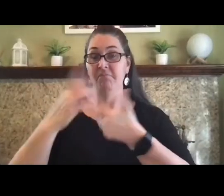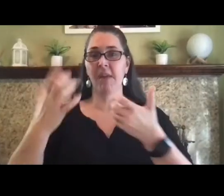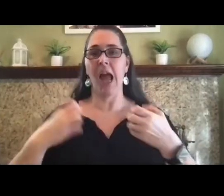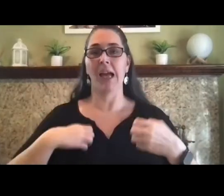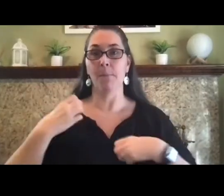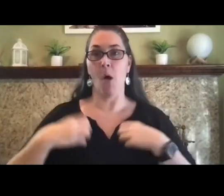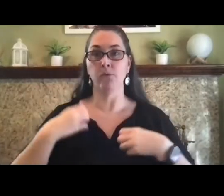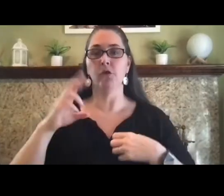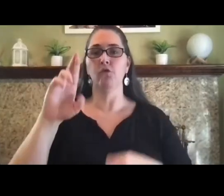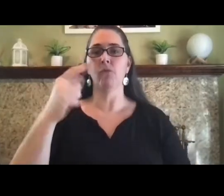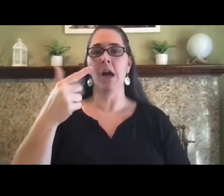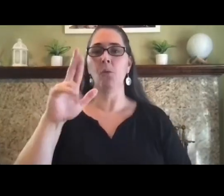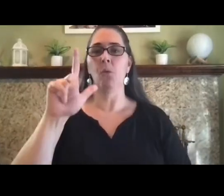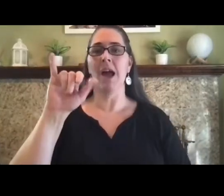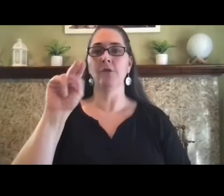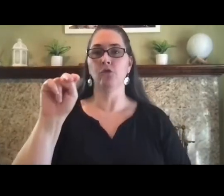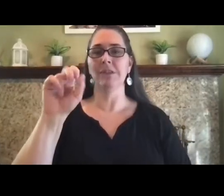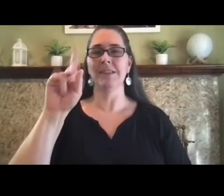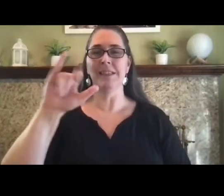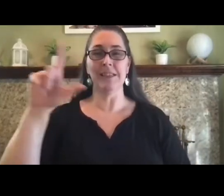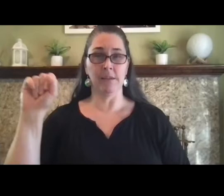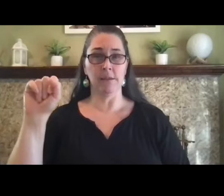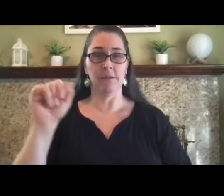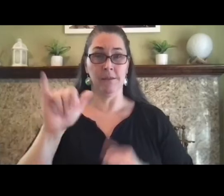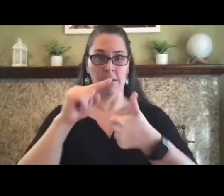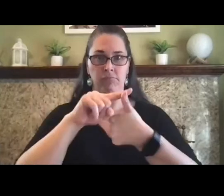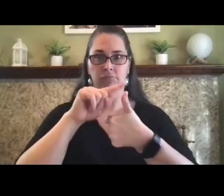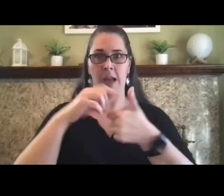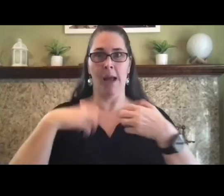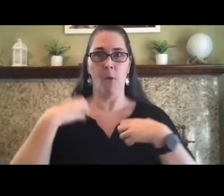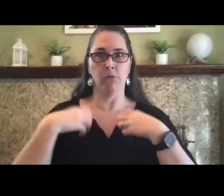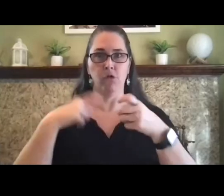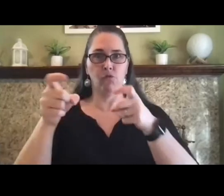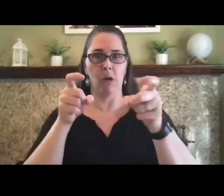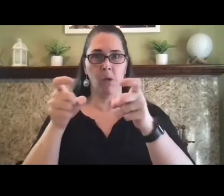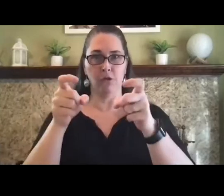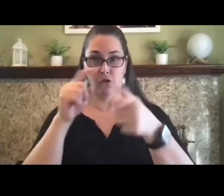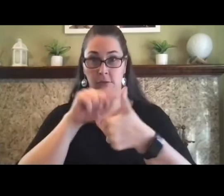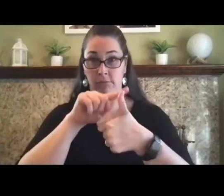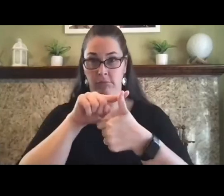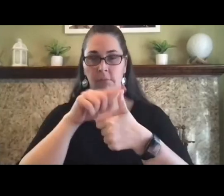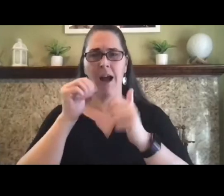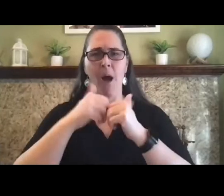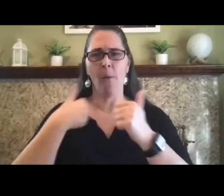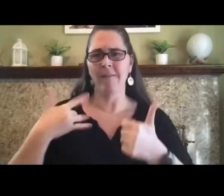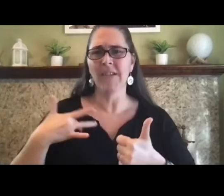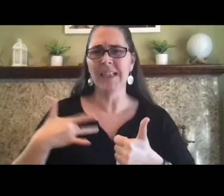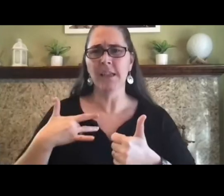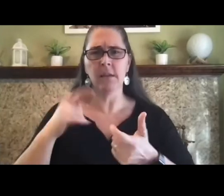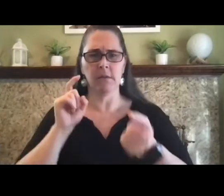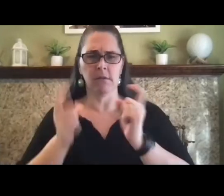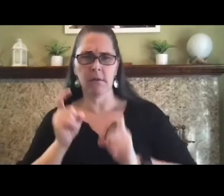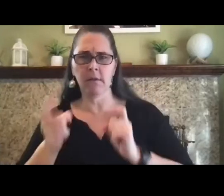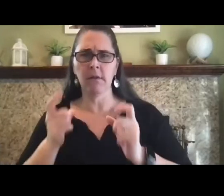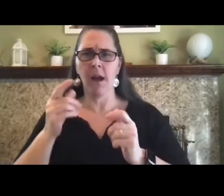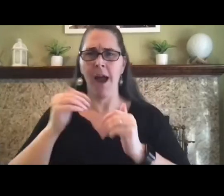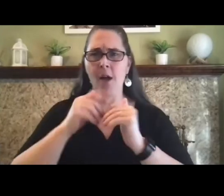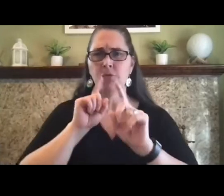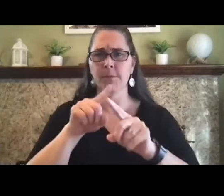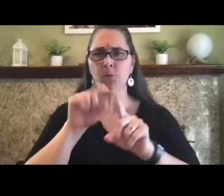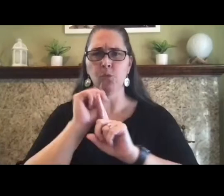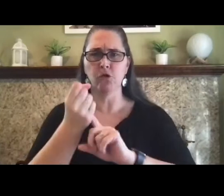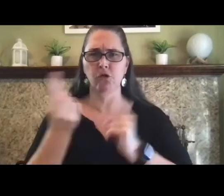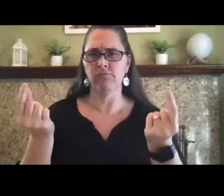and internalize them for life in general. The first one is emotional regulation skills, how I manage my feelings